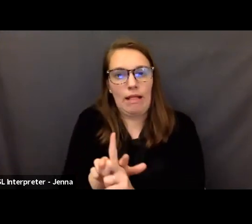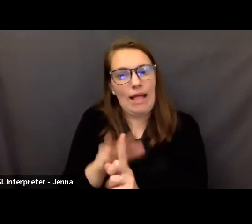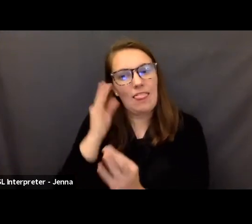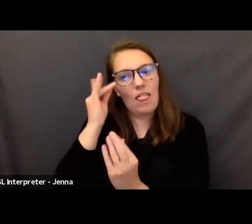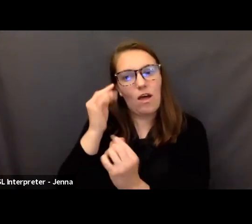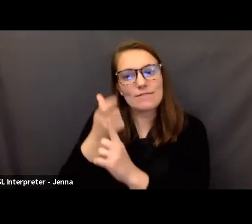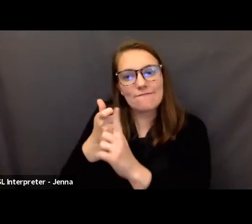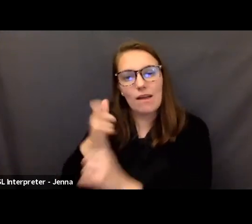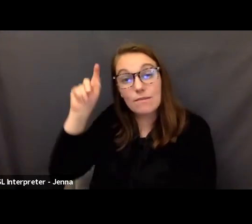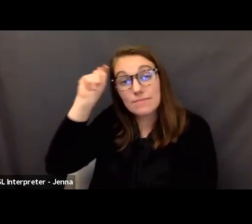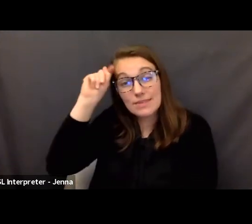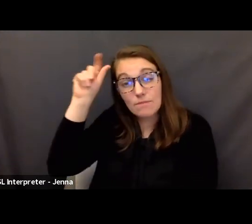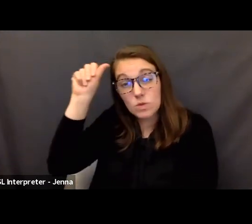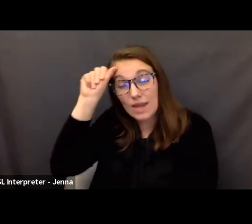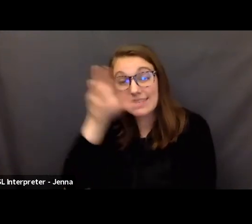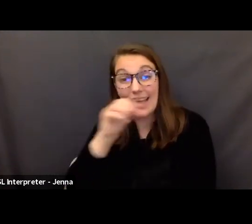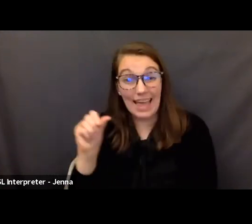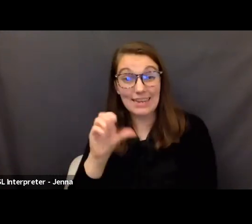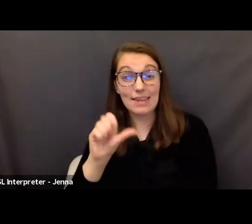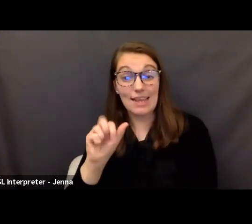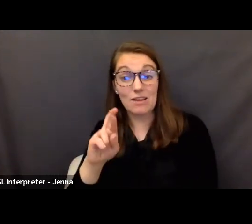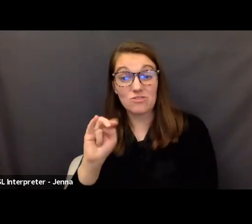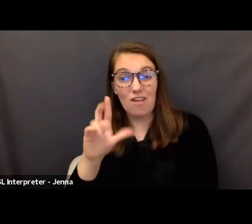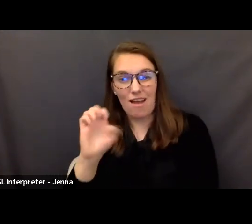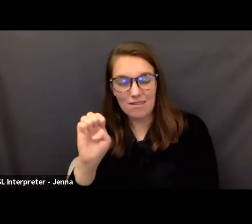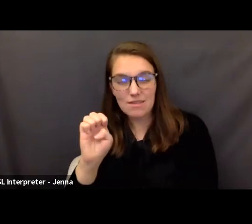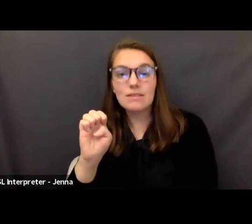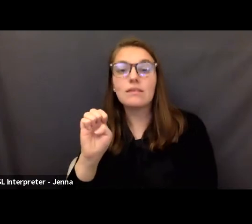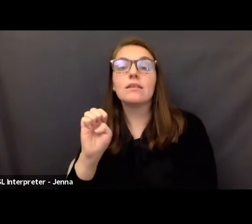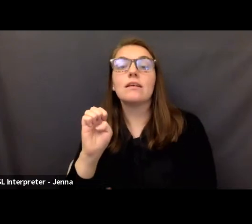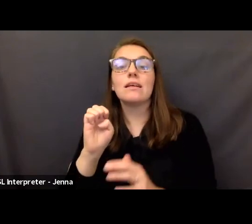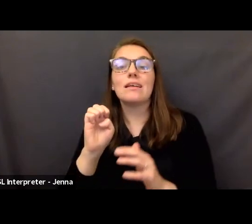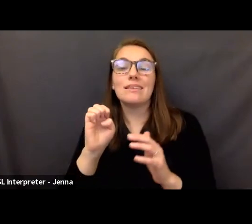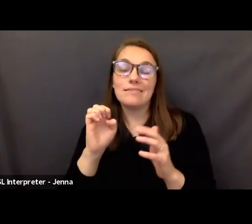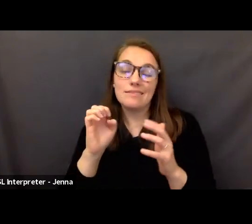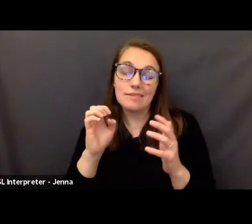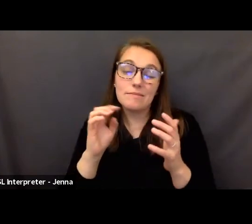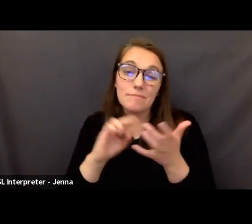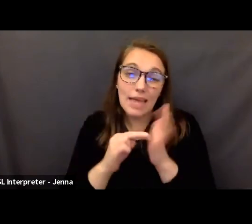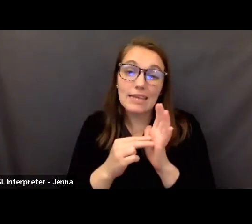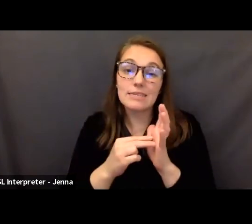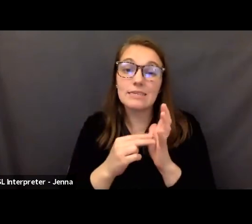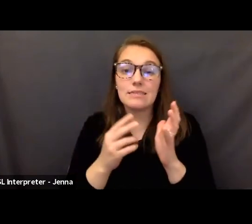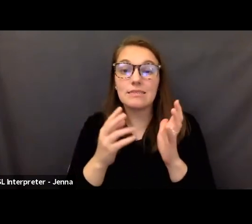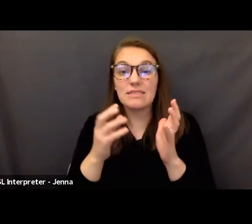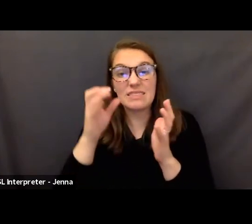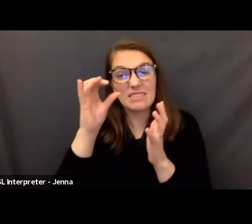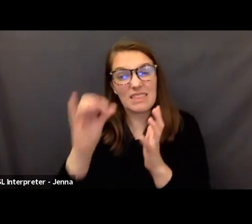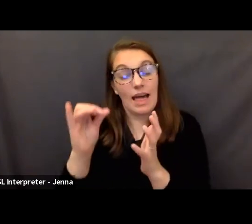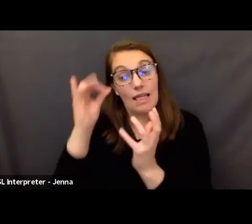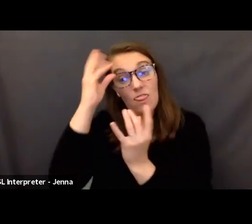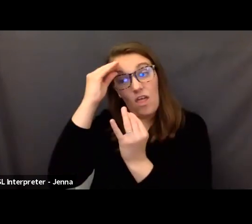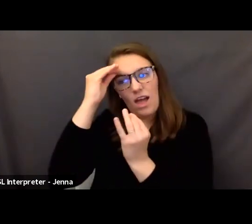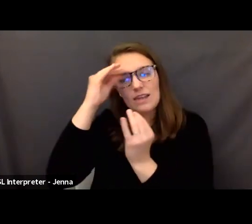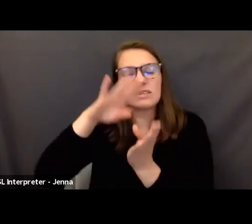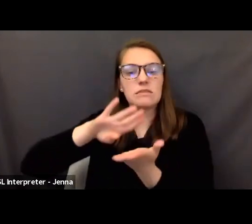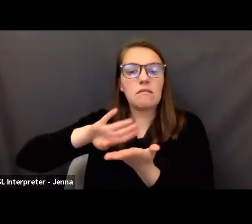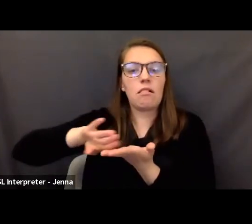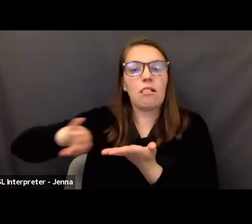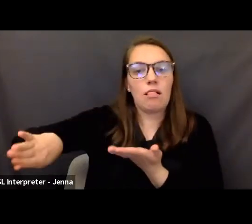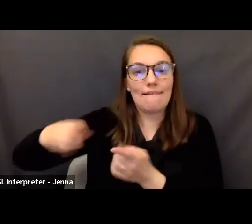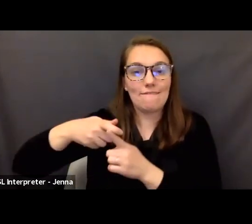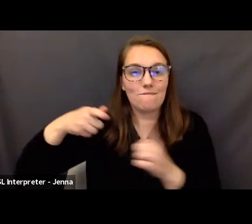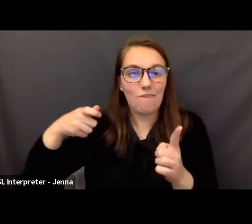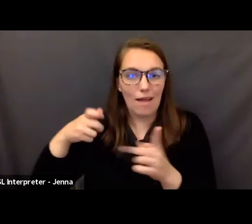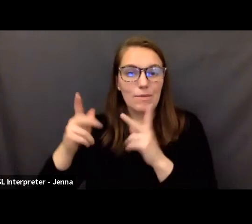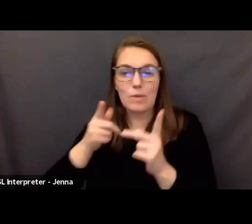outlook that's been generally displaced from the periphery of the Thomistic theological tradition.